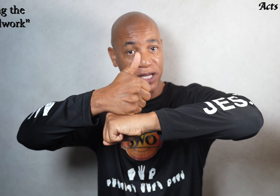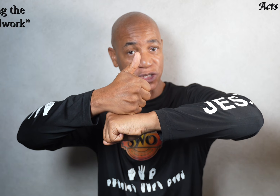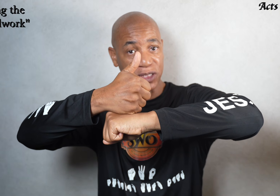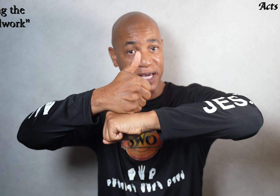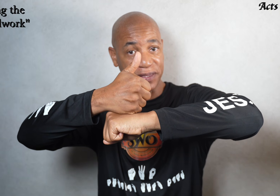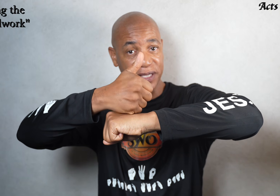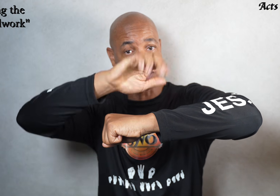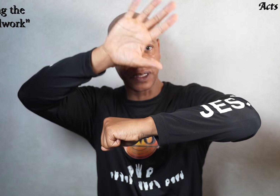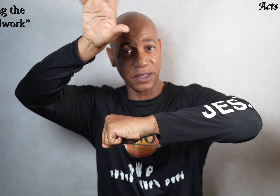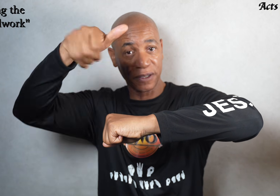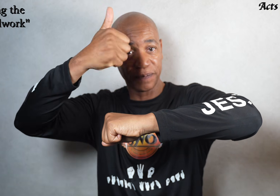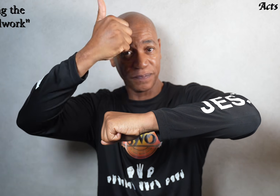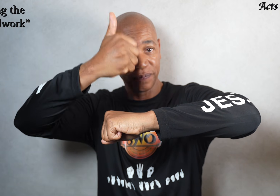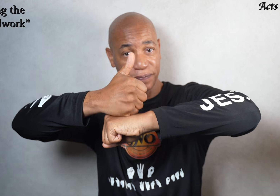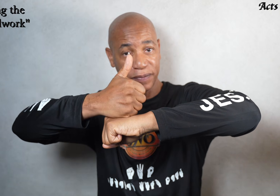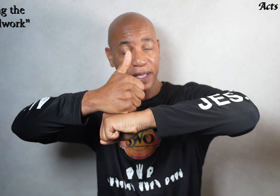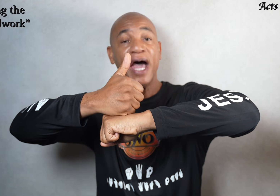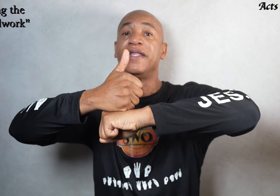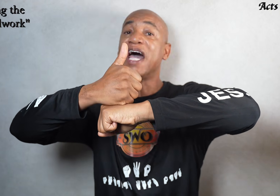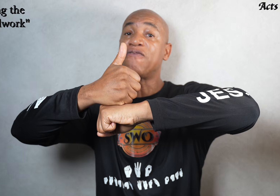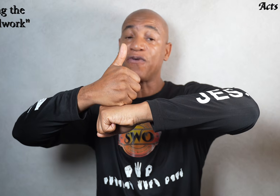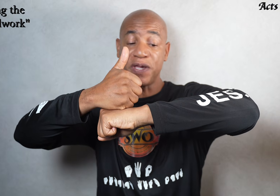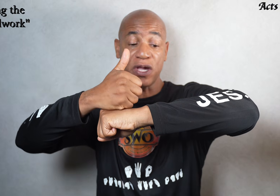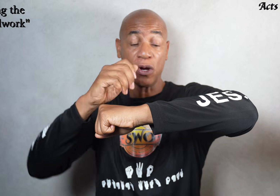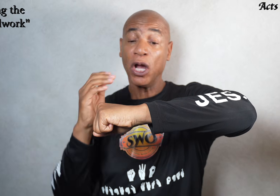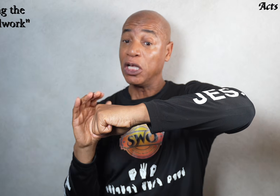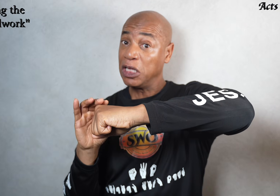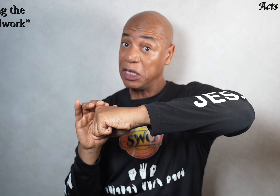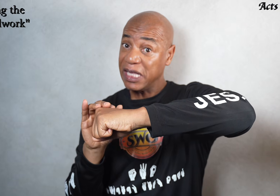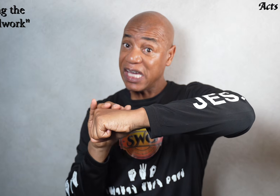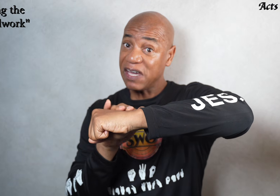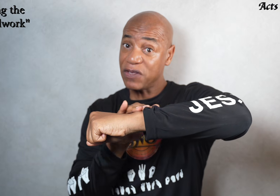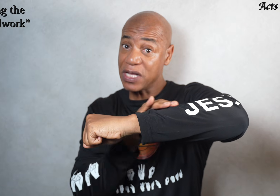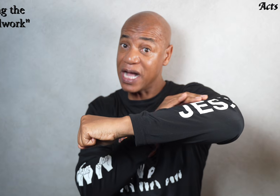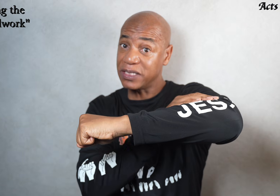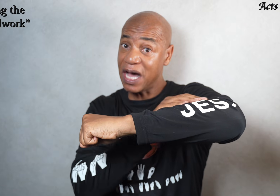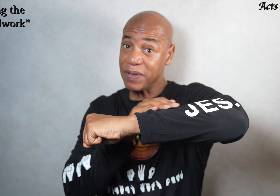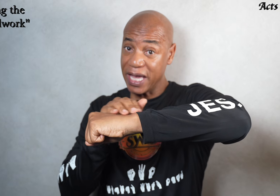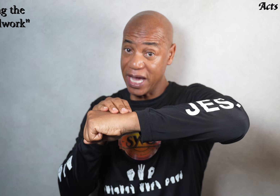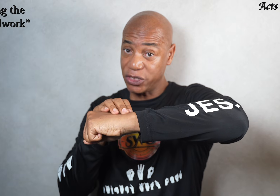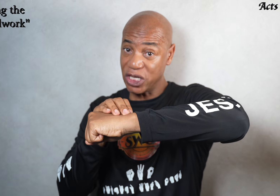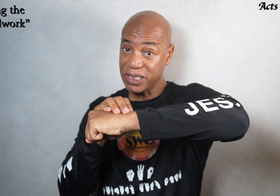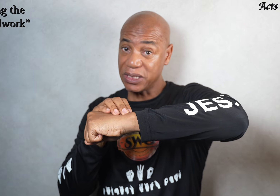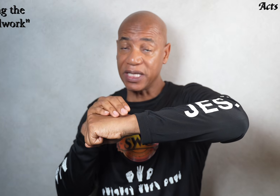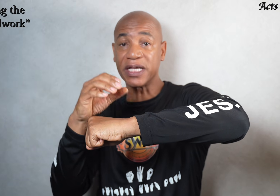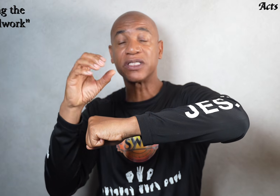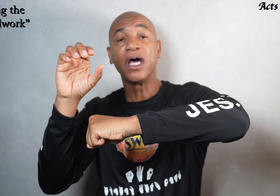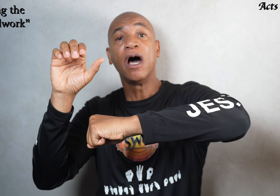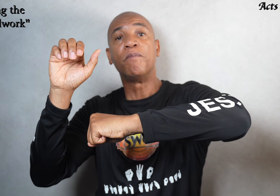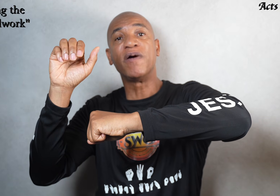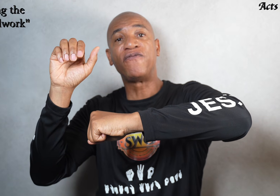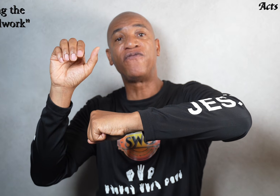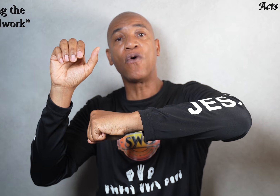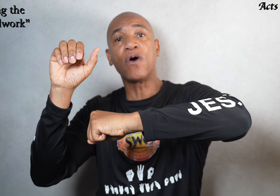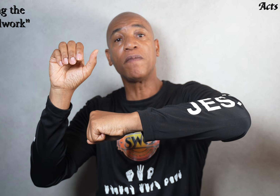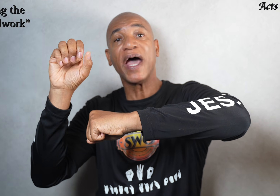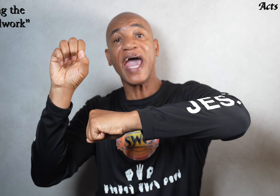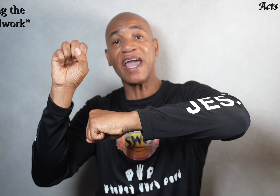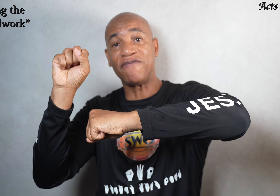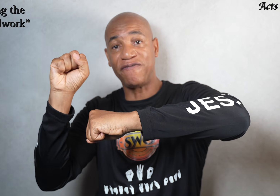just like this. Now from here, leave the non-dominant hand just as it is, but form a